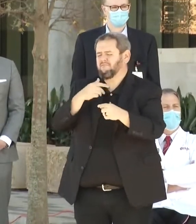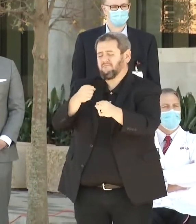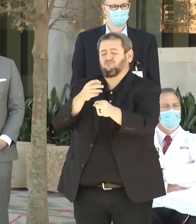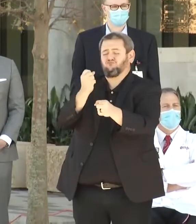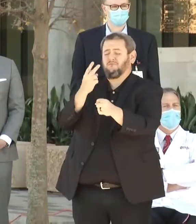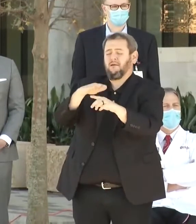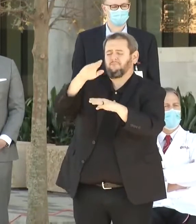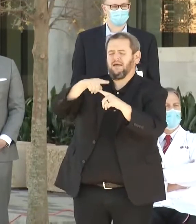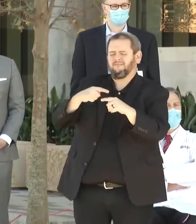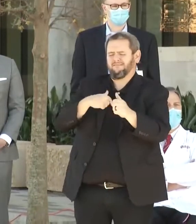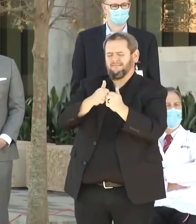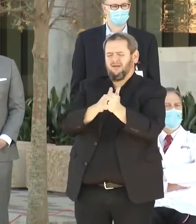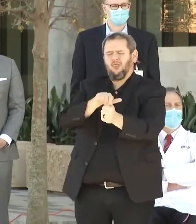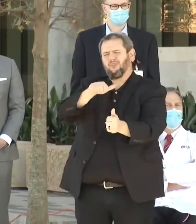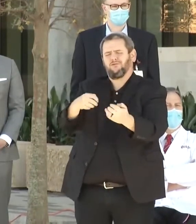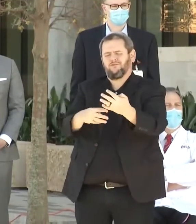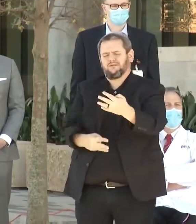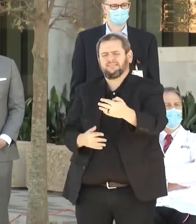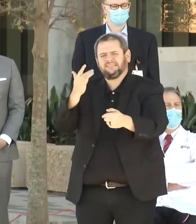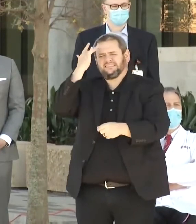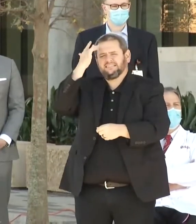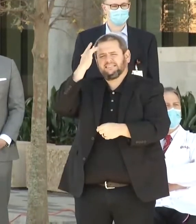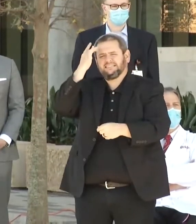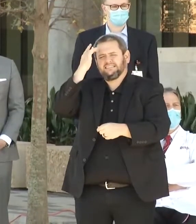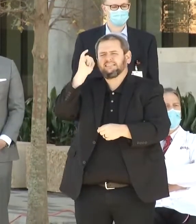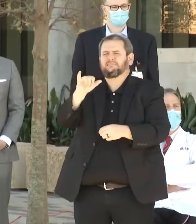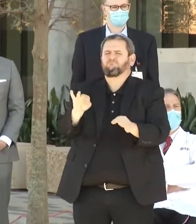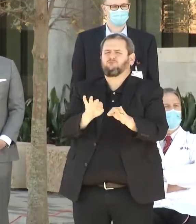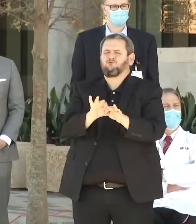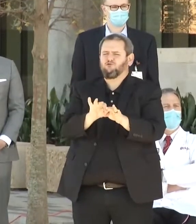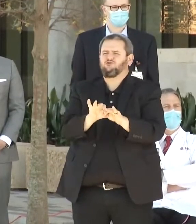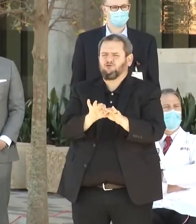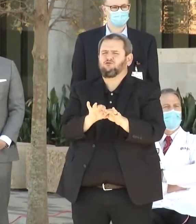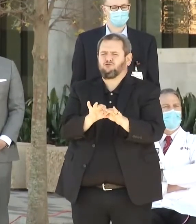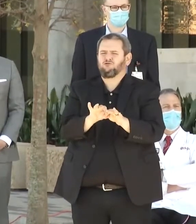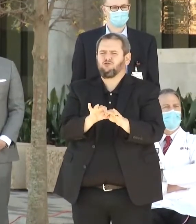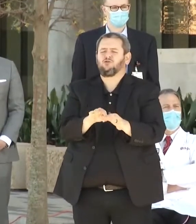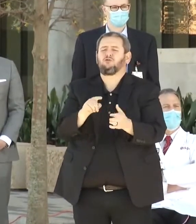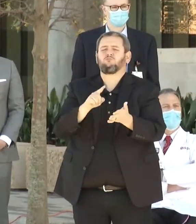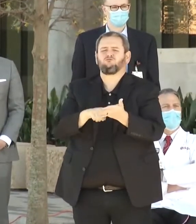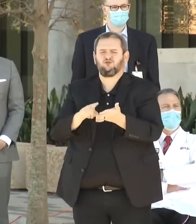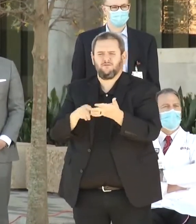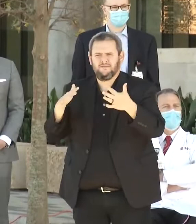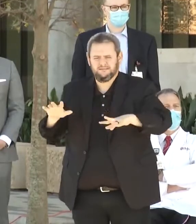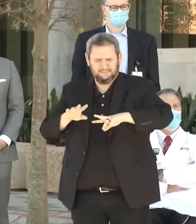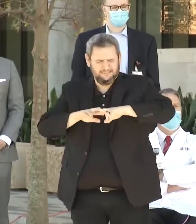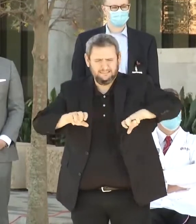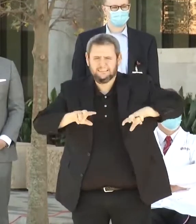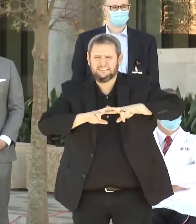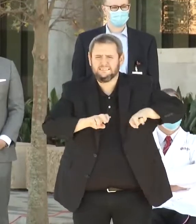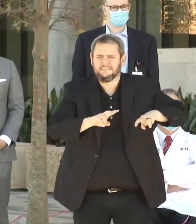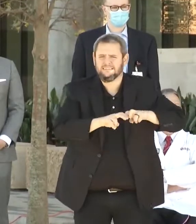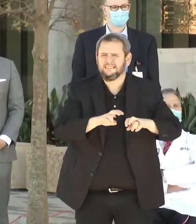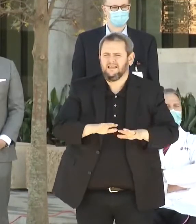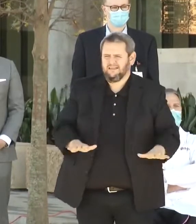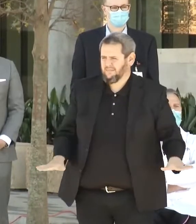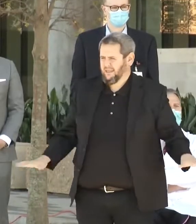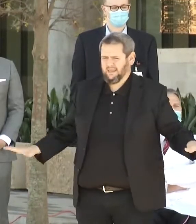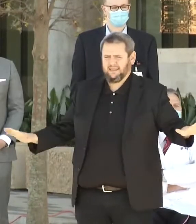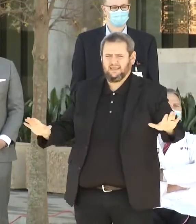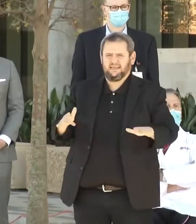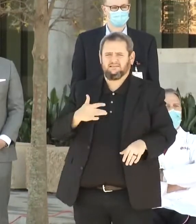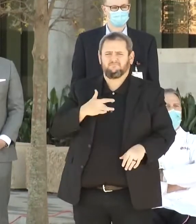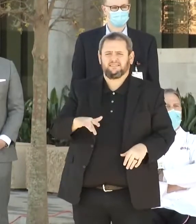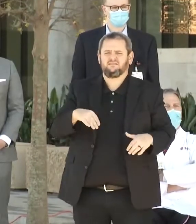the hospitalization rate for those that received it. There is an allocation program very similar to what